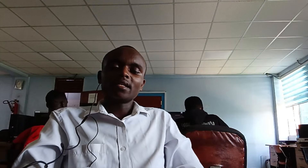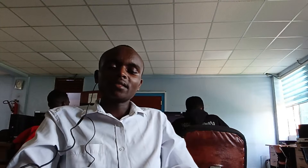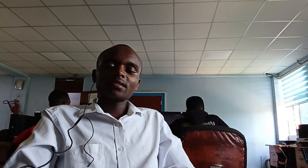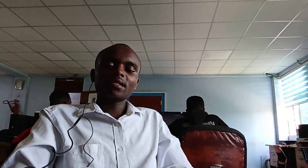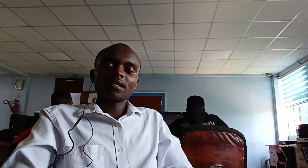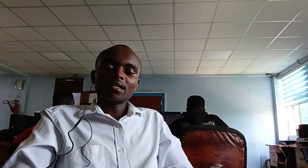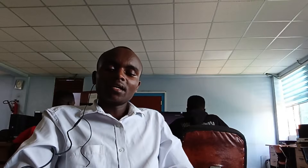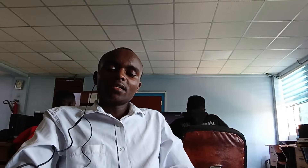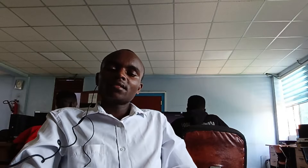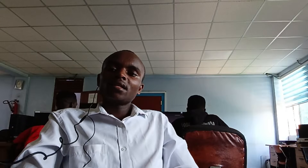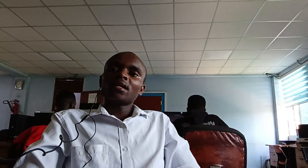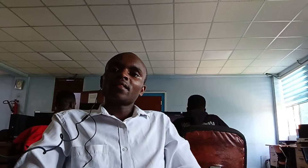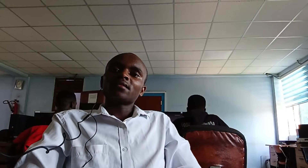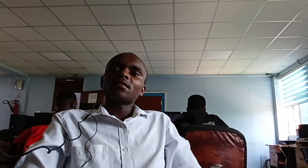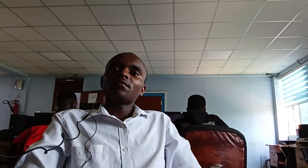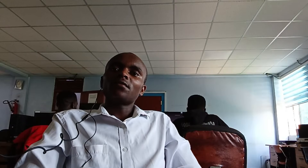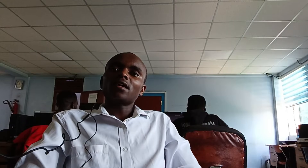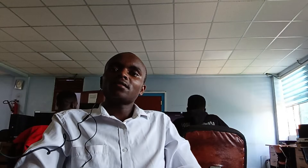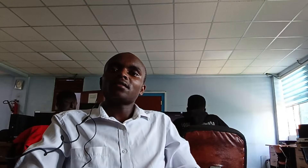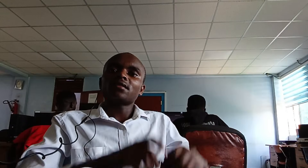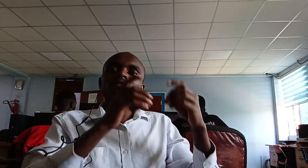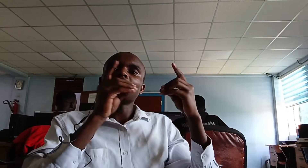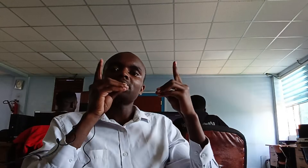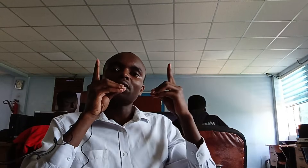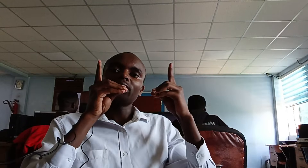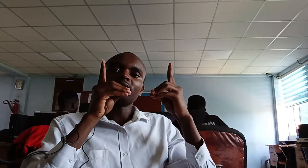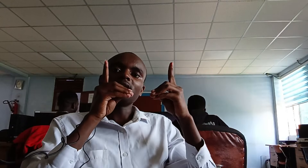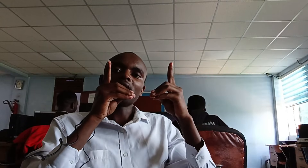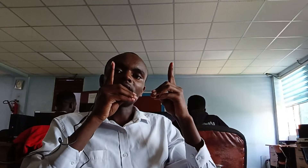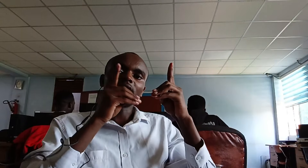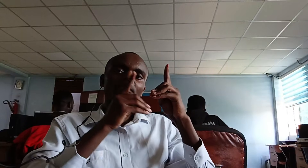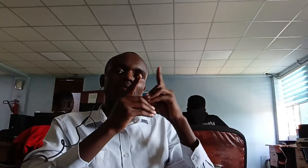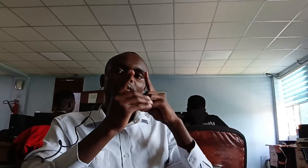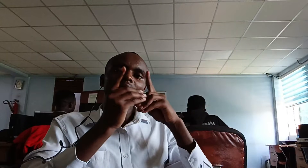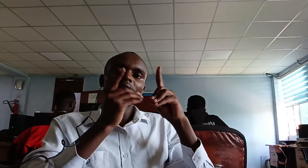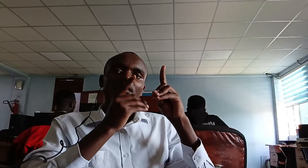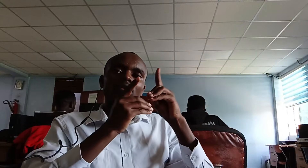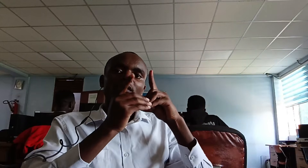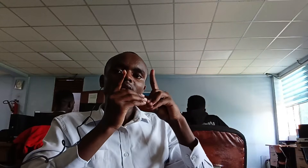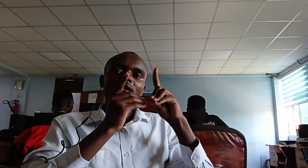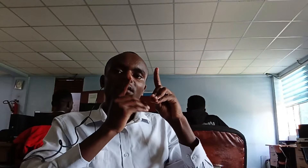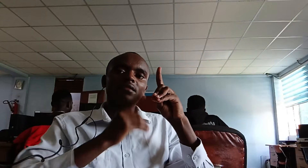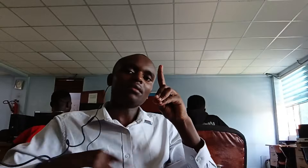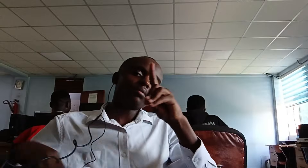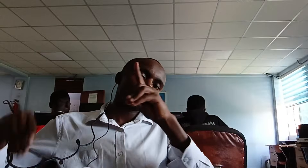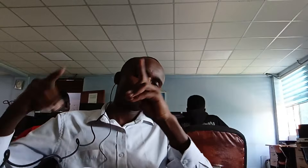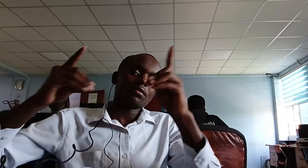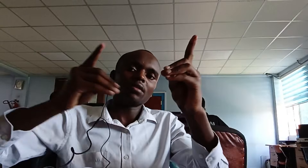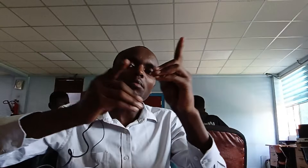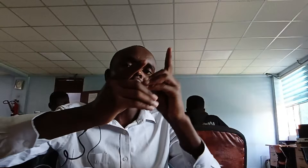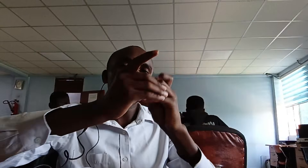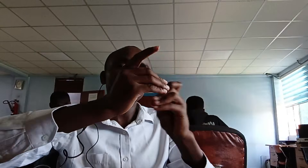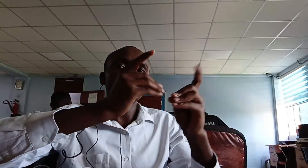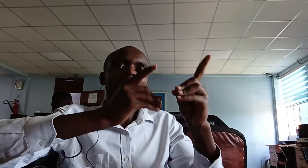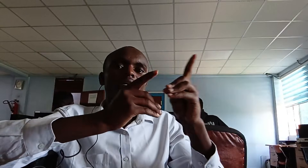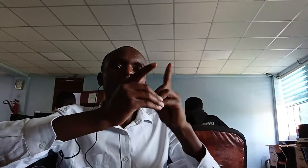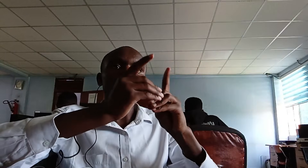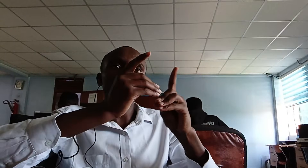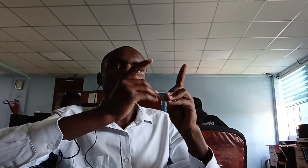descendants, still like the sign for ancestors, but now with the hand shape. The hand shape. So the movement will be like this.